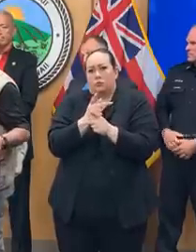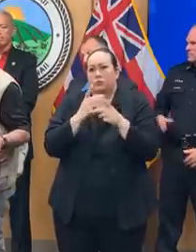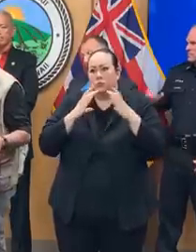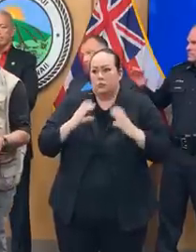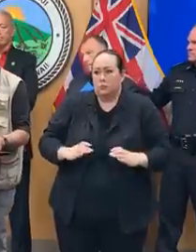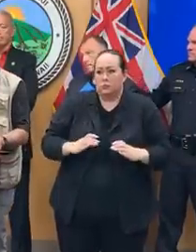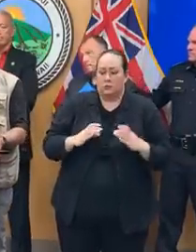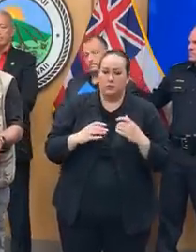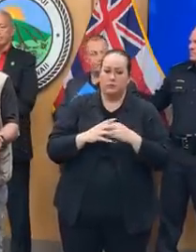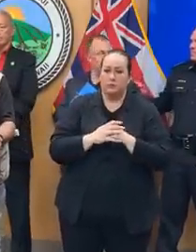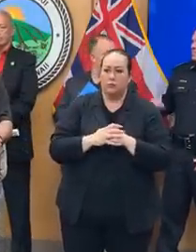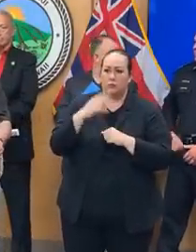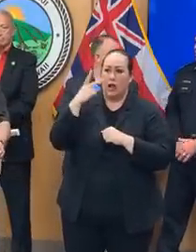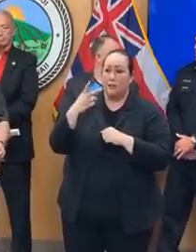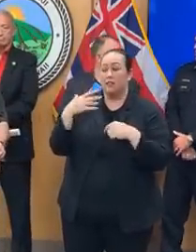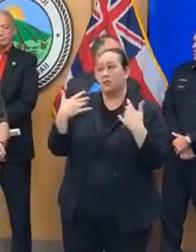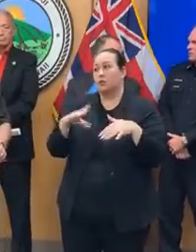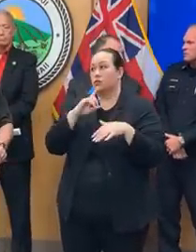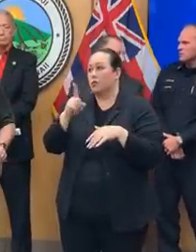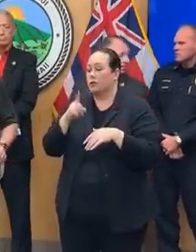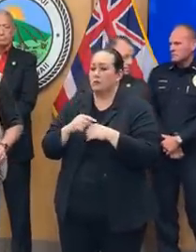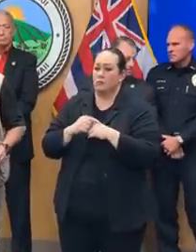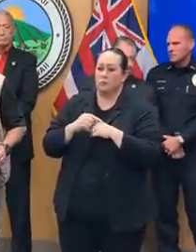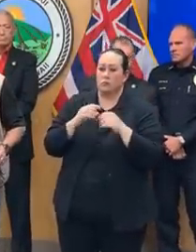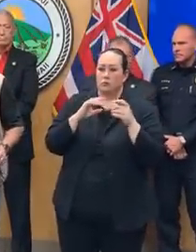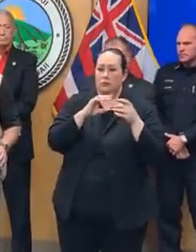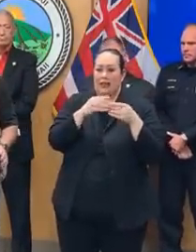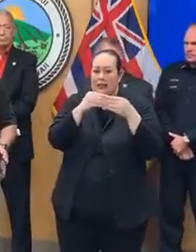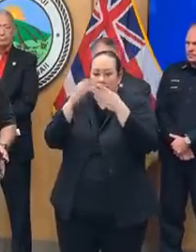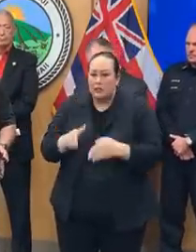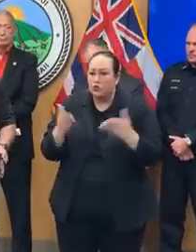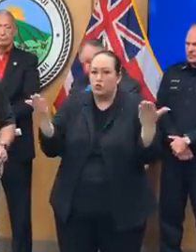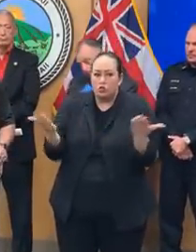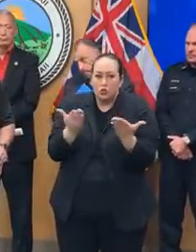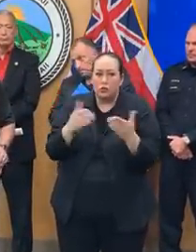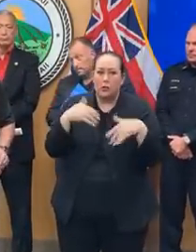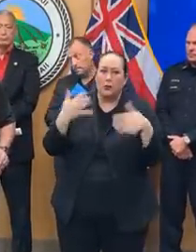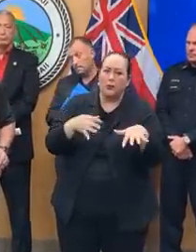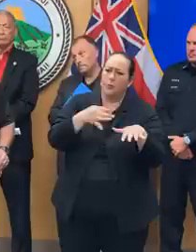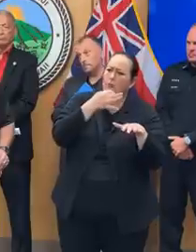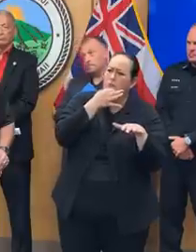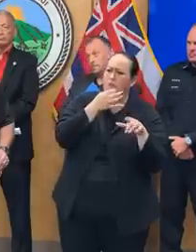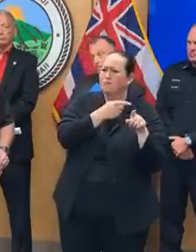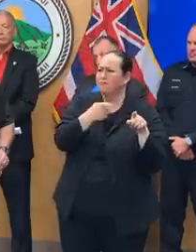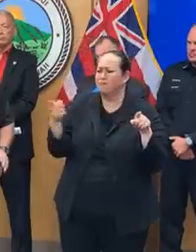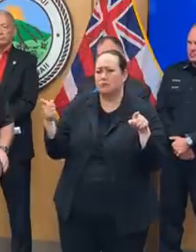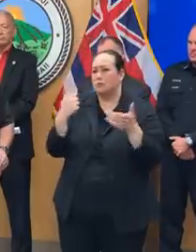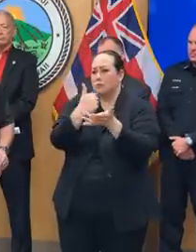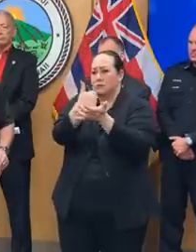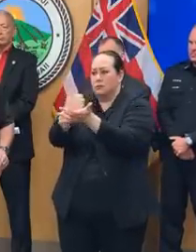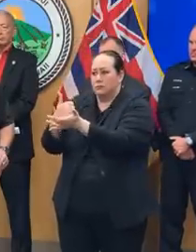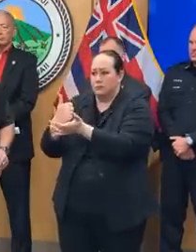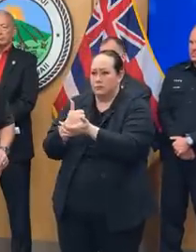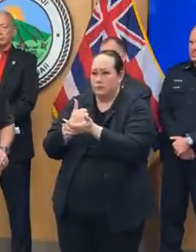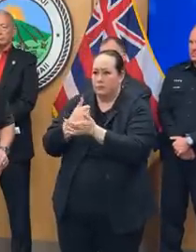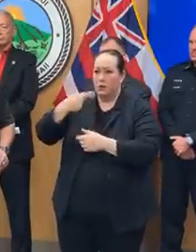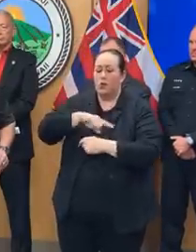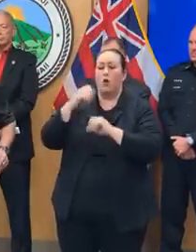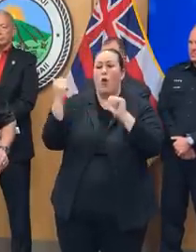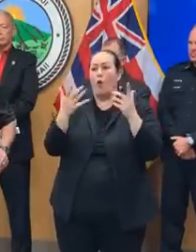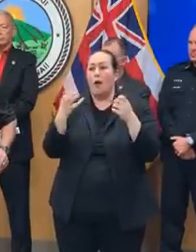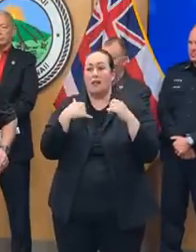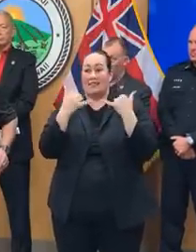leadership in the last week that I've been here. Because of that enlightened leadership, it's important to understand that we all share the same mission,